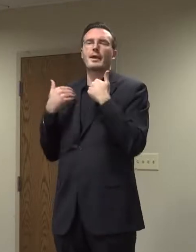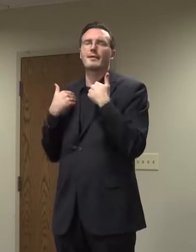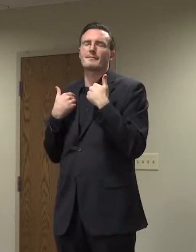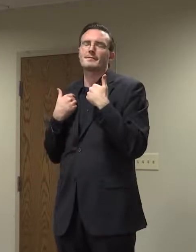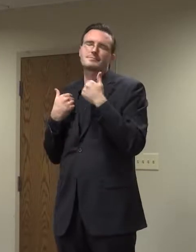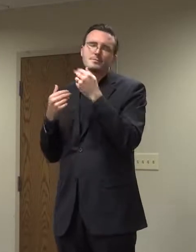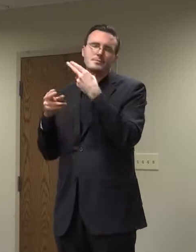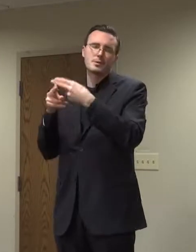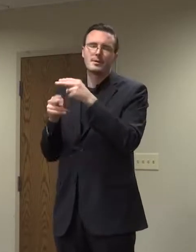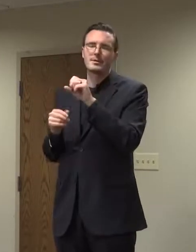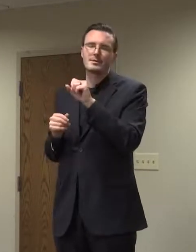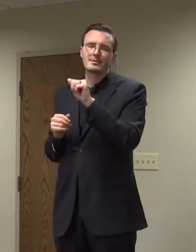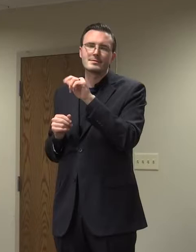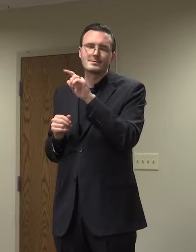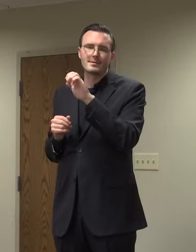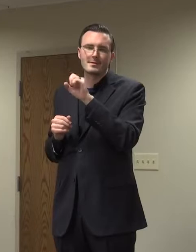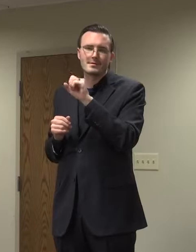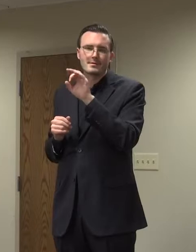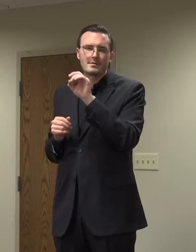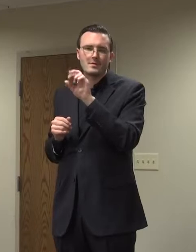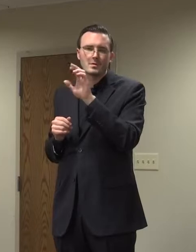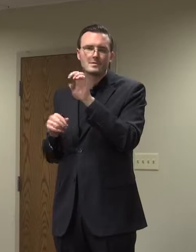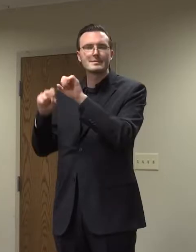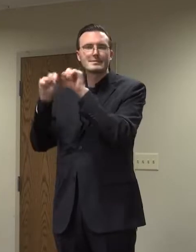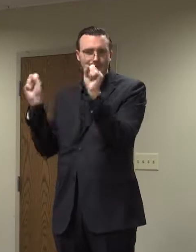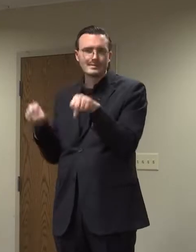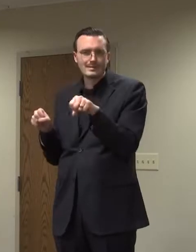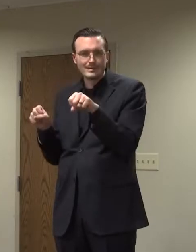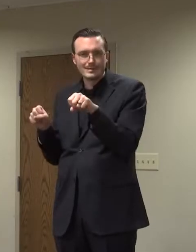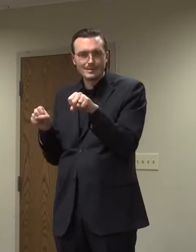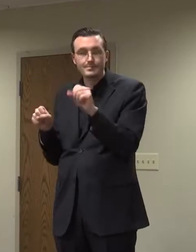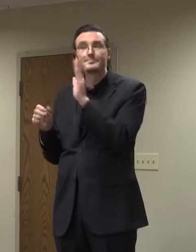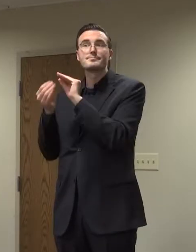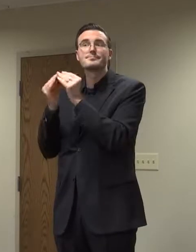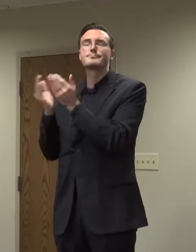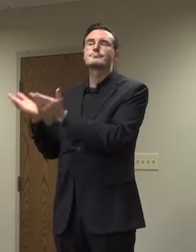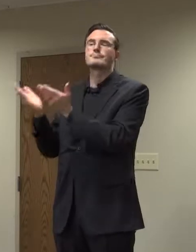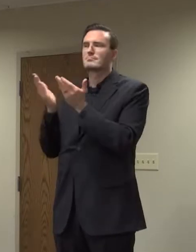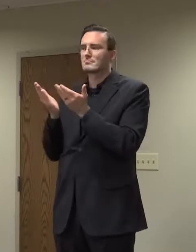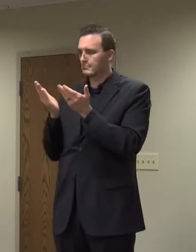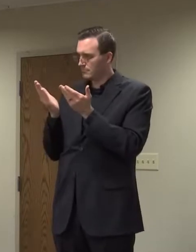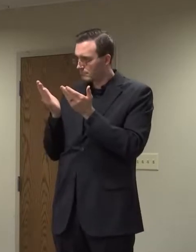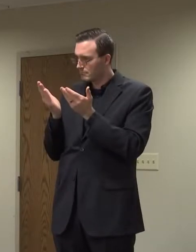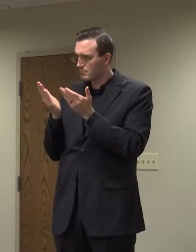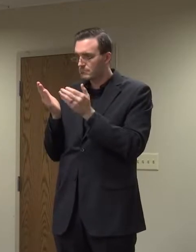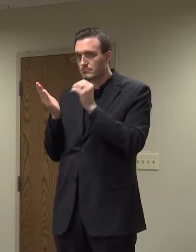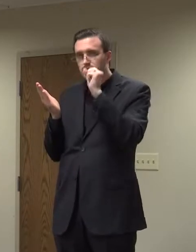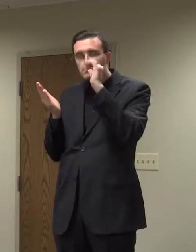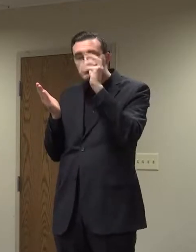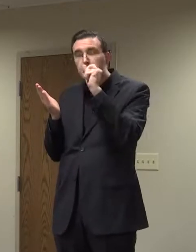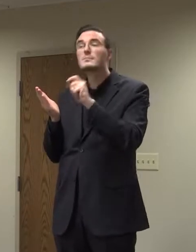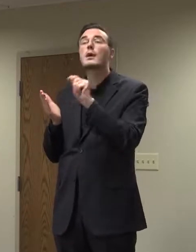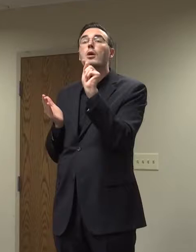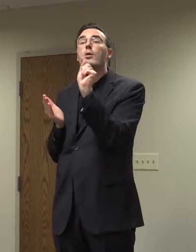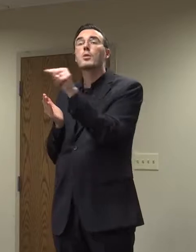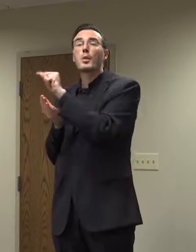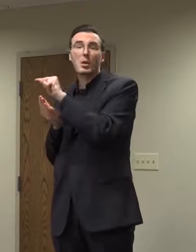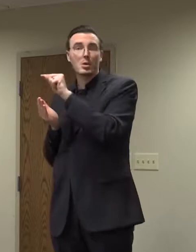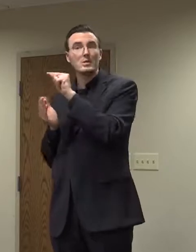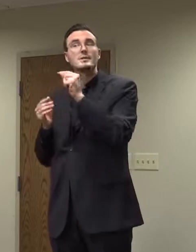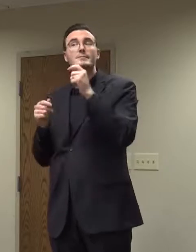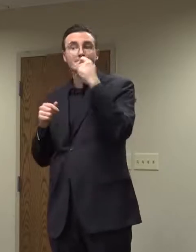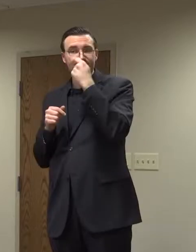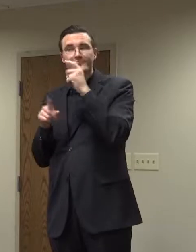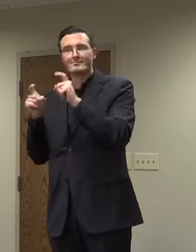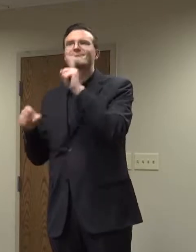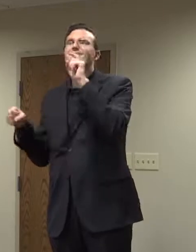system, and frighteningly enough, approximately 30% of individuals with a positive test result do not follow up with